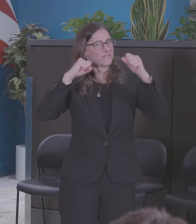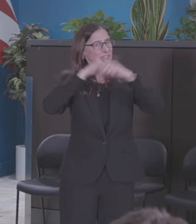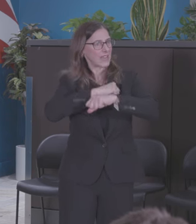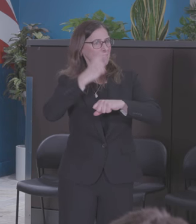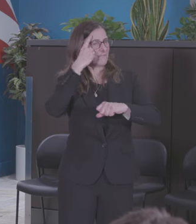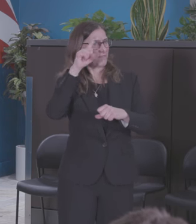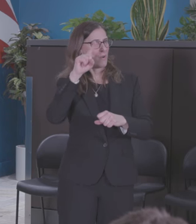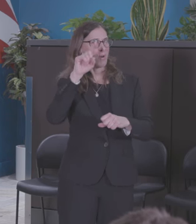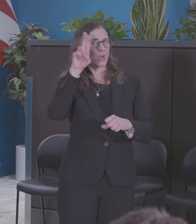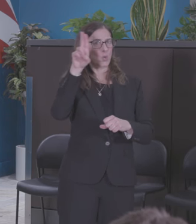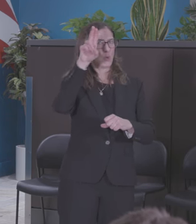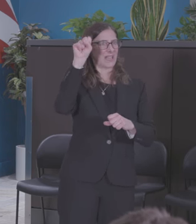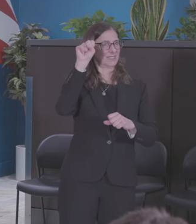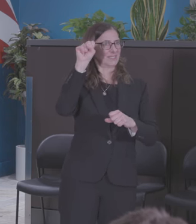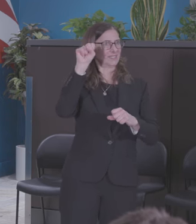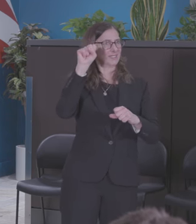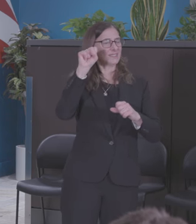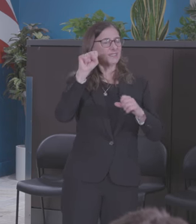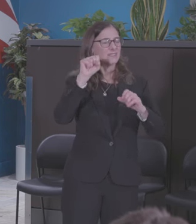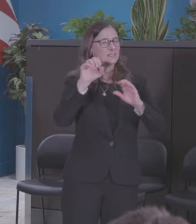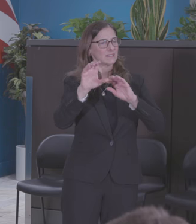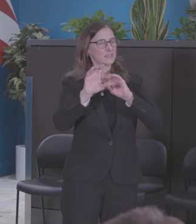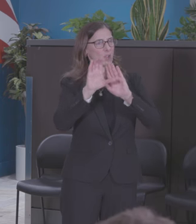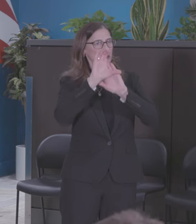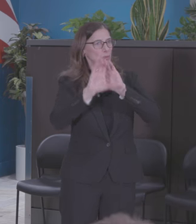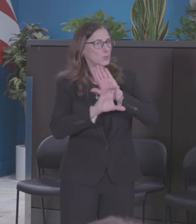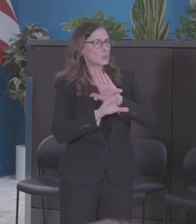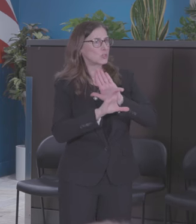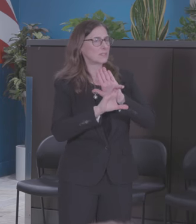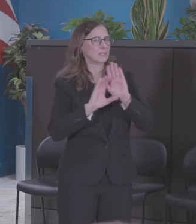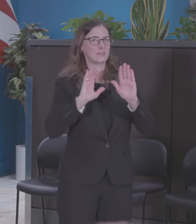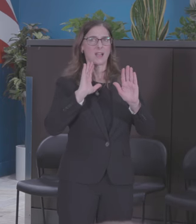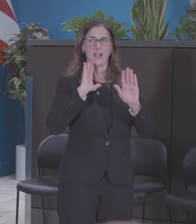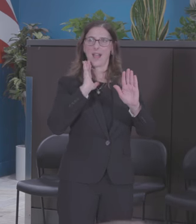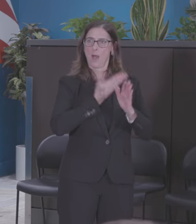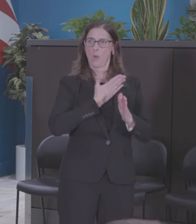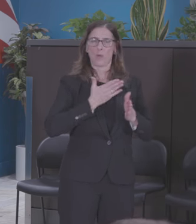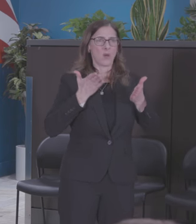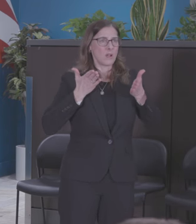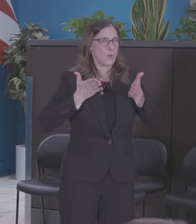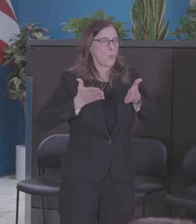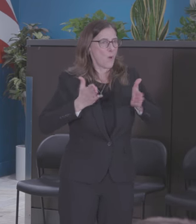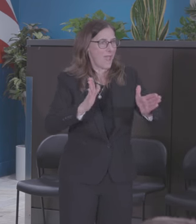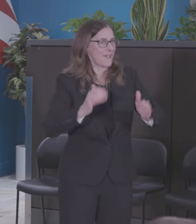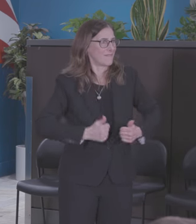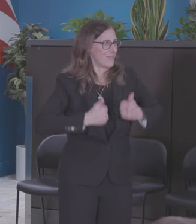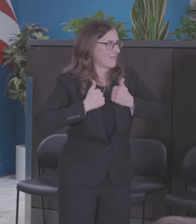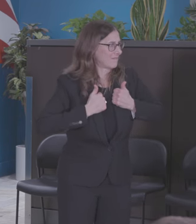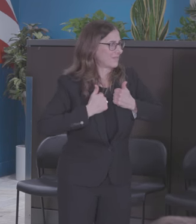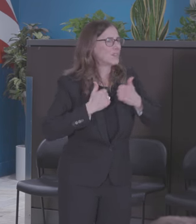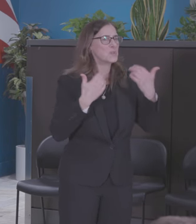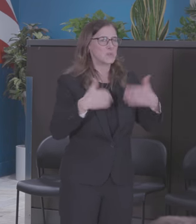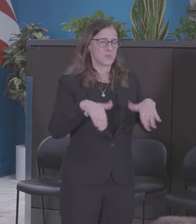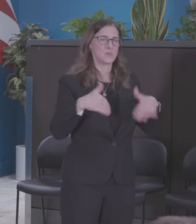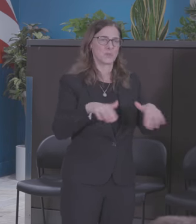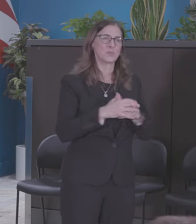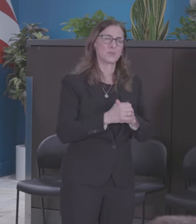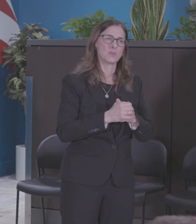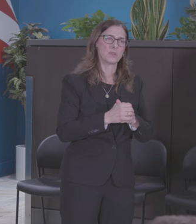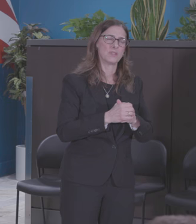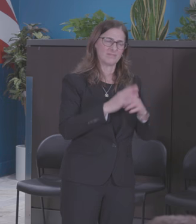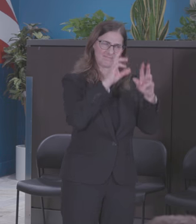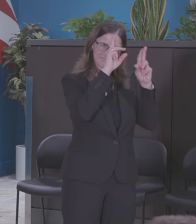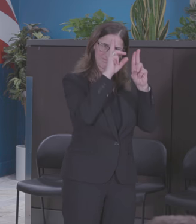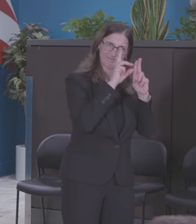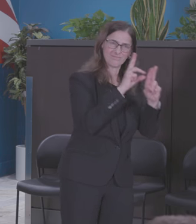hold most dear. Massachusetts leads in supporting its veterans because of the commitment of its leaders and